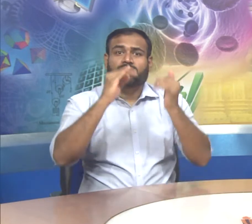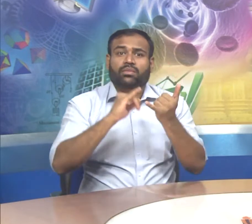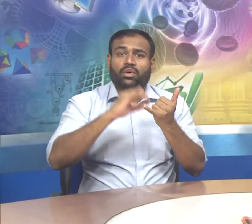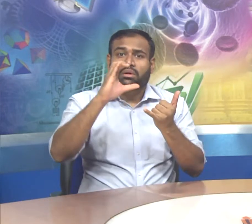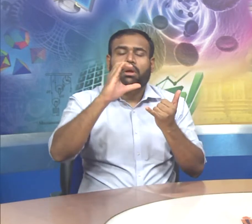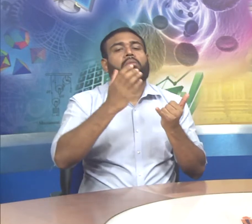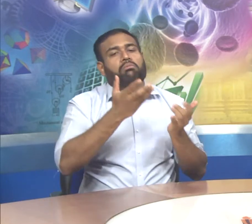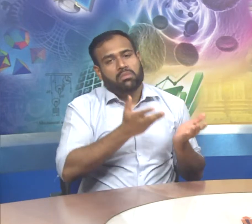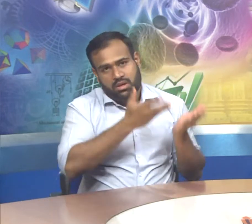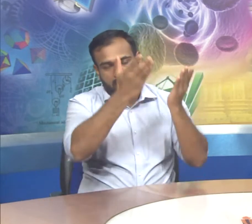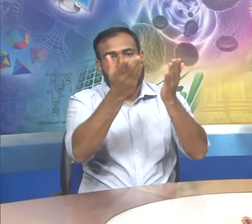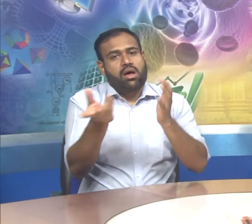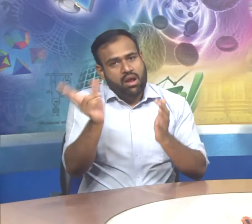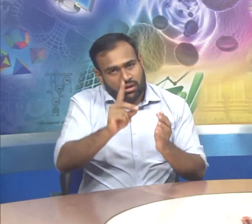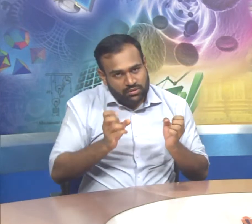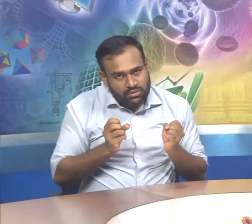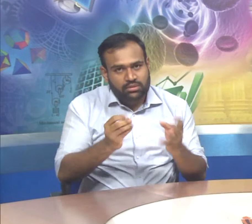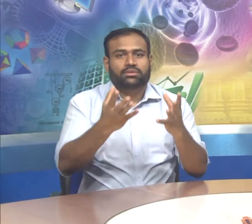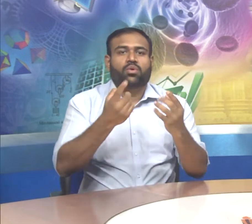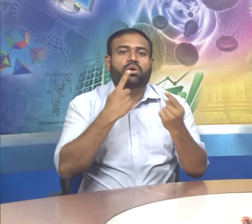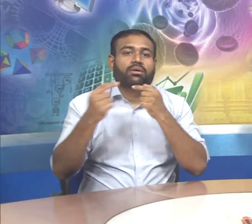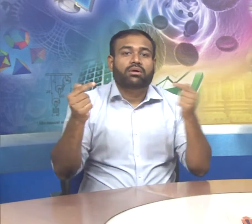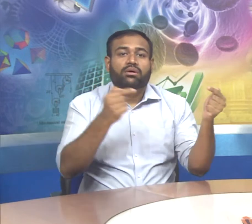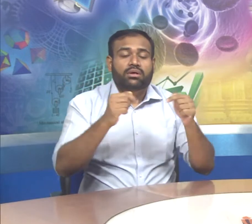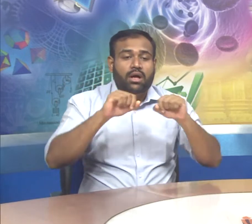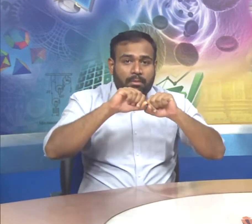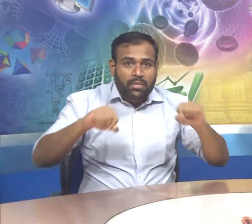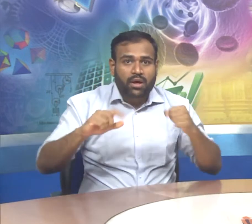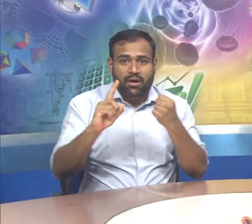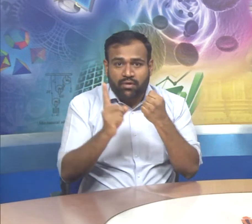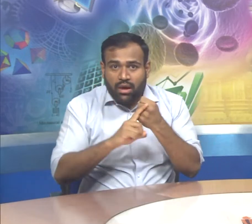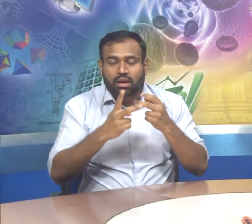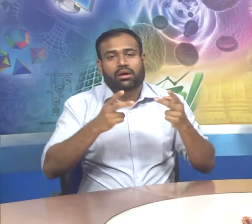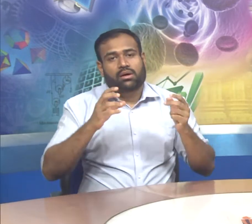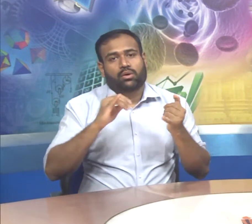For example, Nirbhaya case in Delhi.